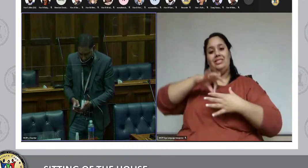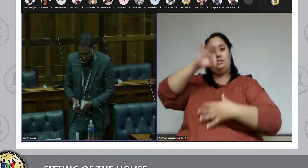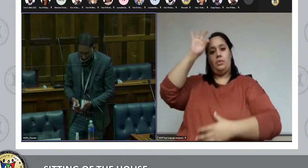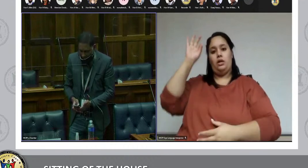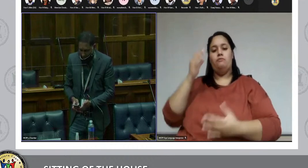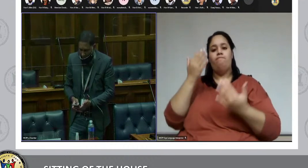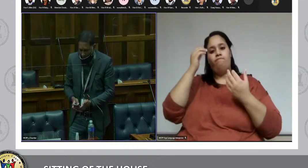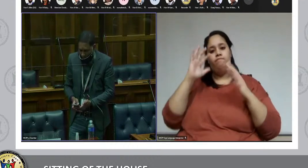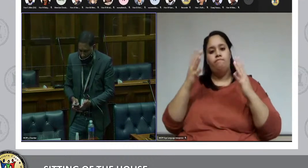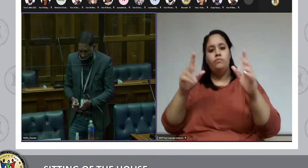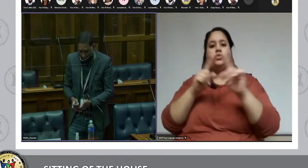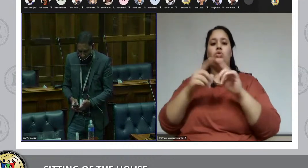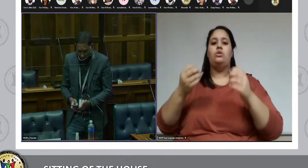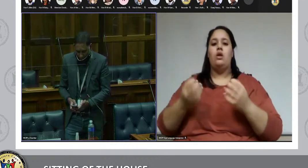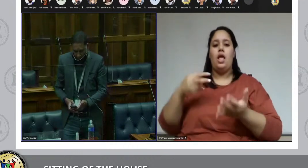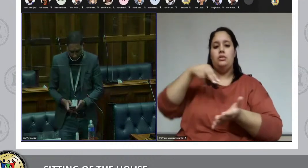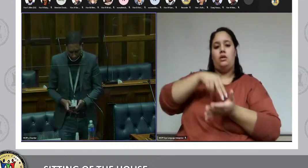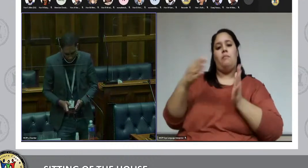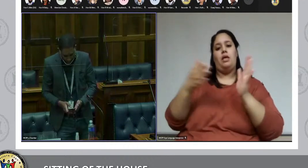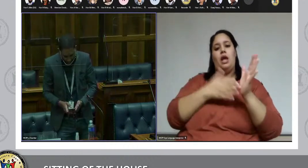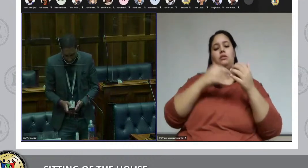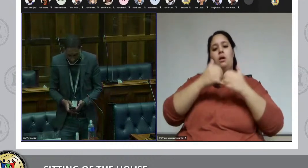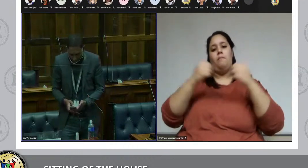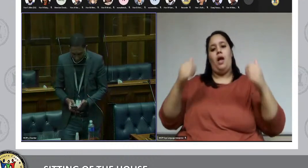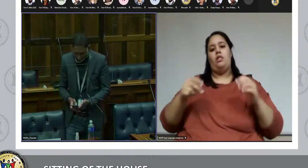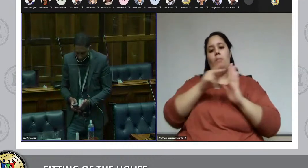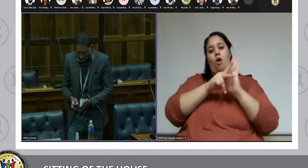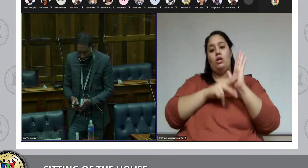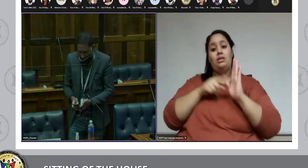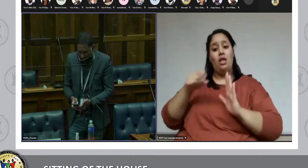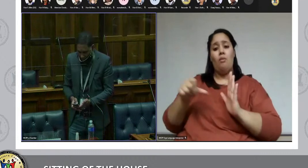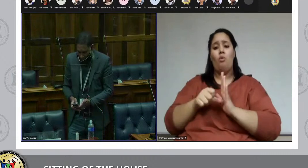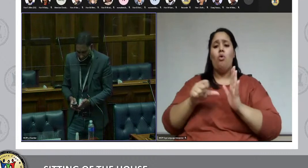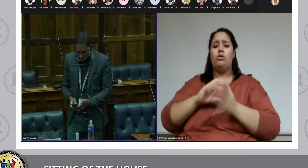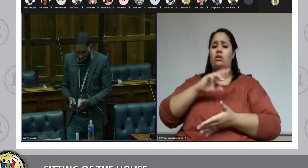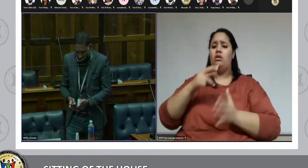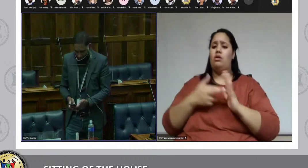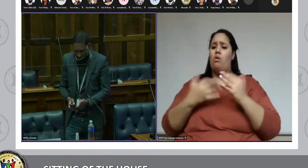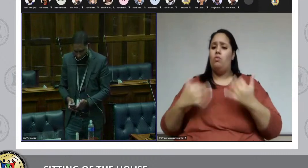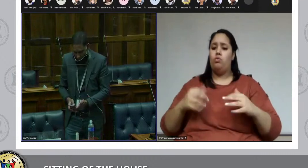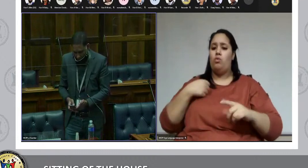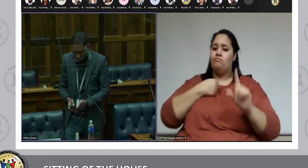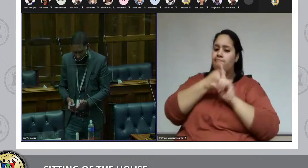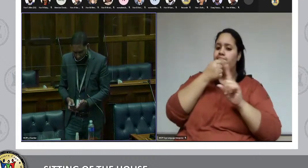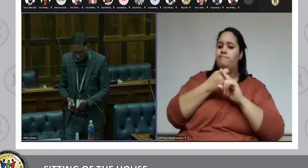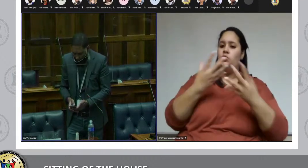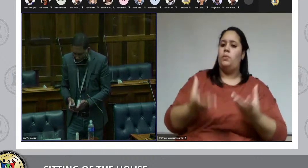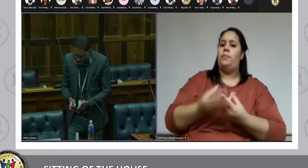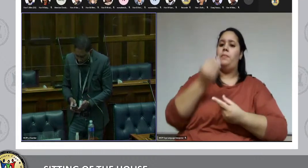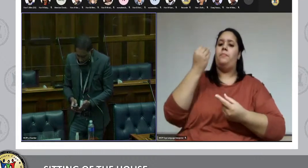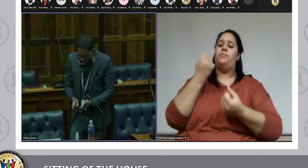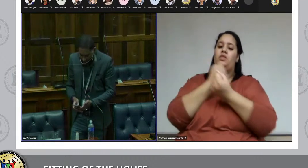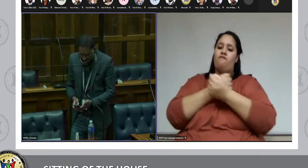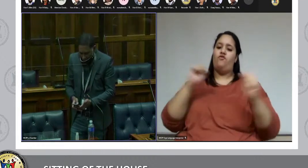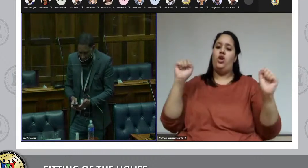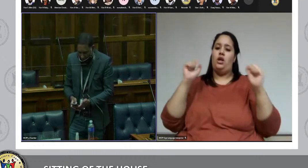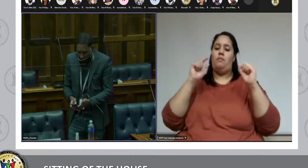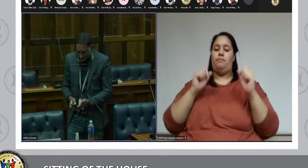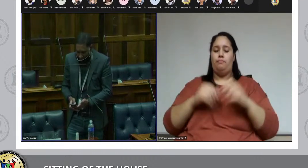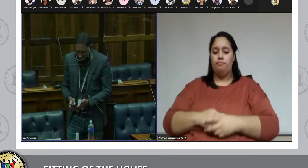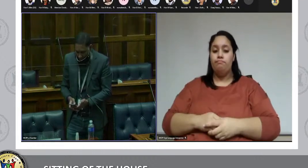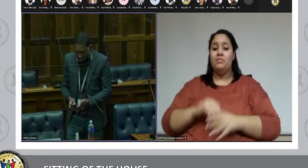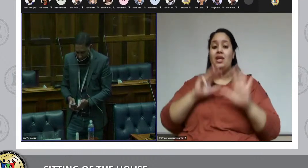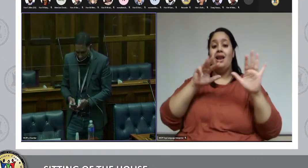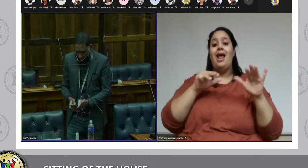apartheid policies. They have indeed played a very important role in our struggle for freedom and liberation. In 1976,